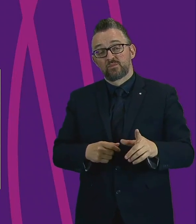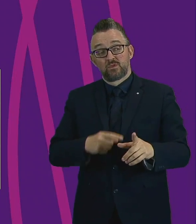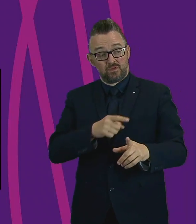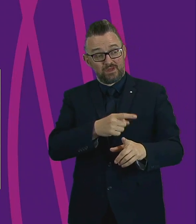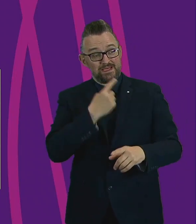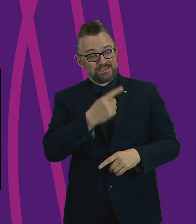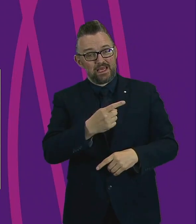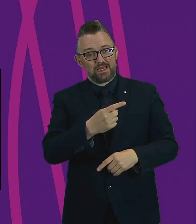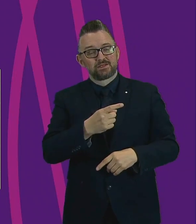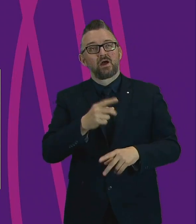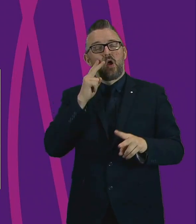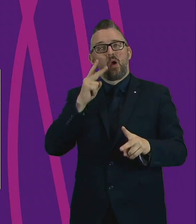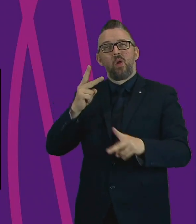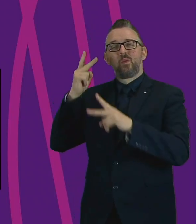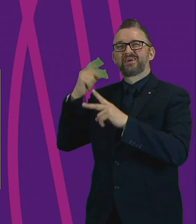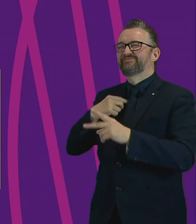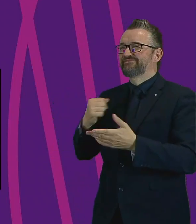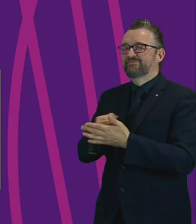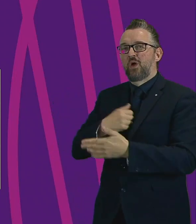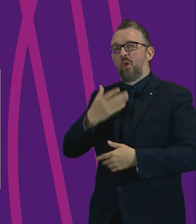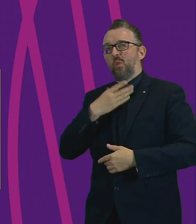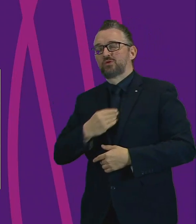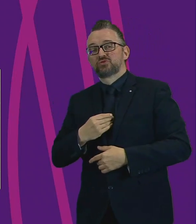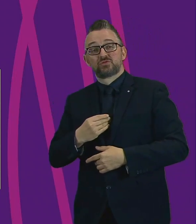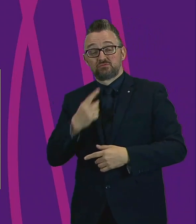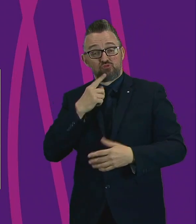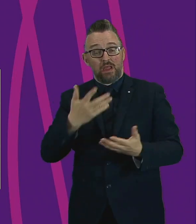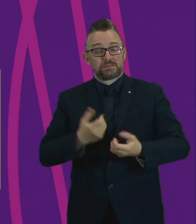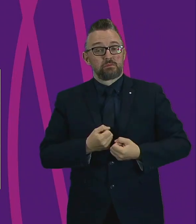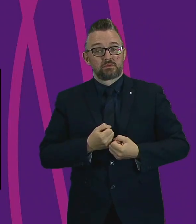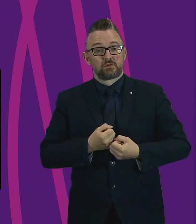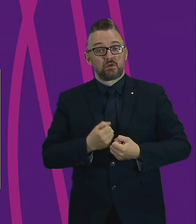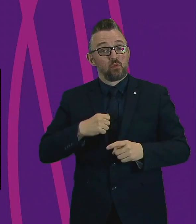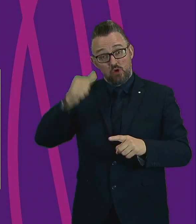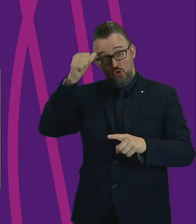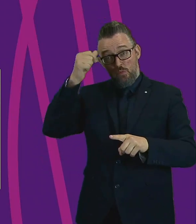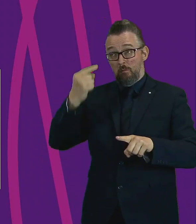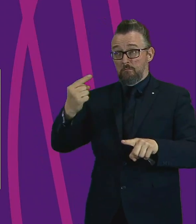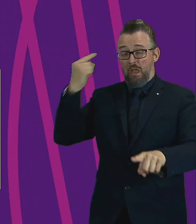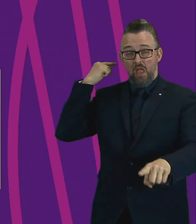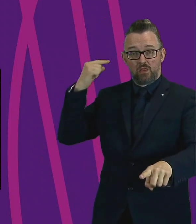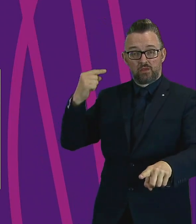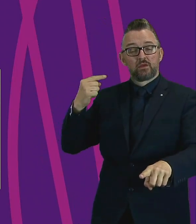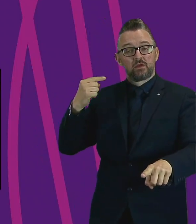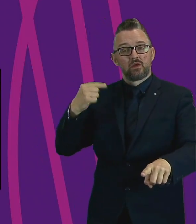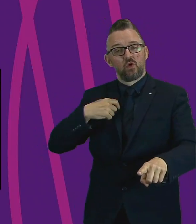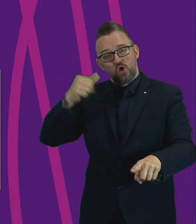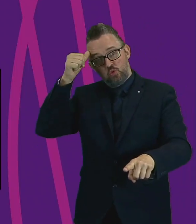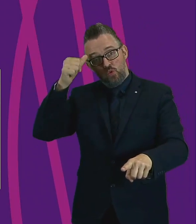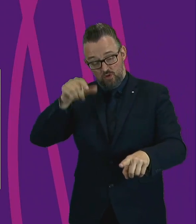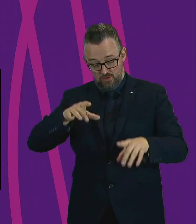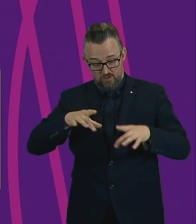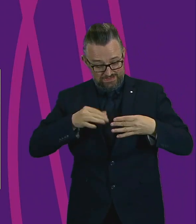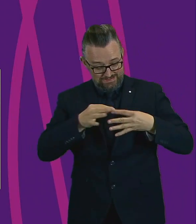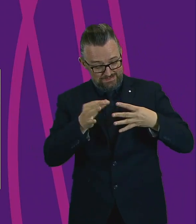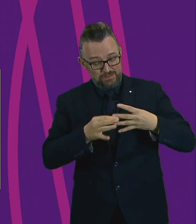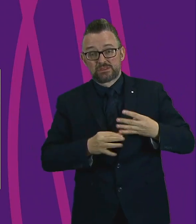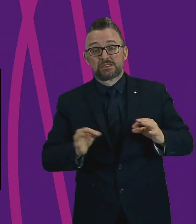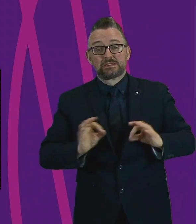argument that hindsight is necessary to make this case. We knew early on that, as with every similar virus, asymptomatic transmission was a